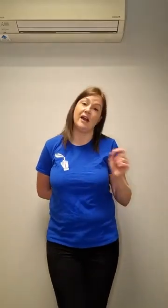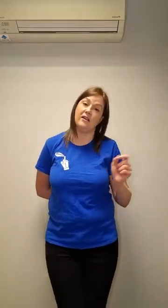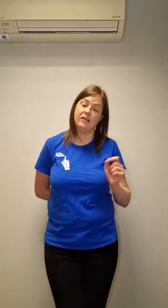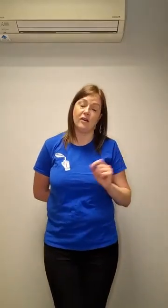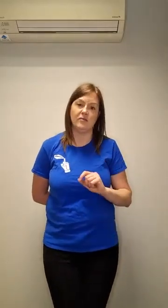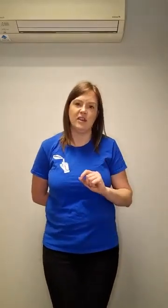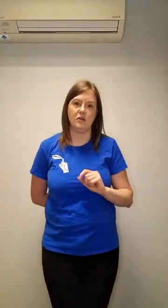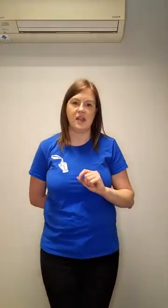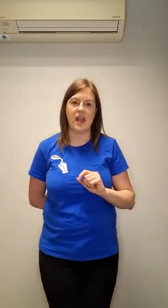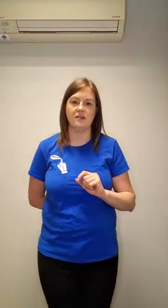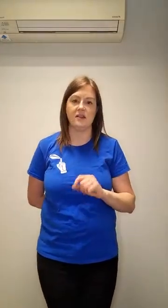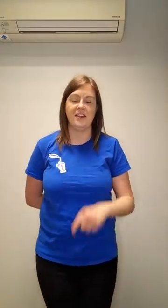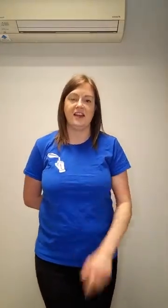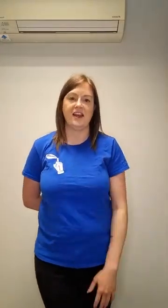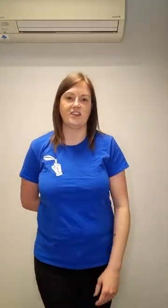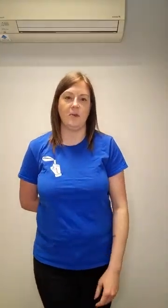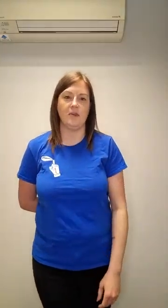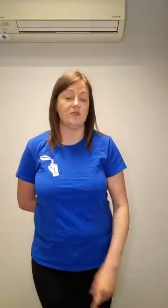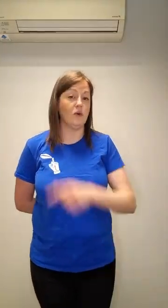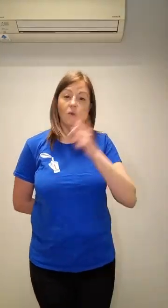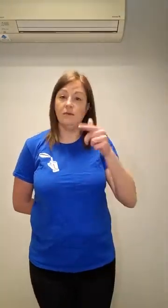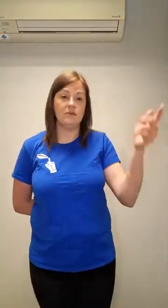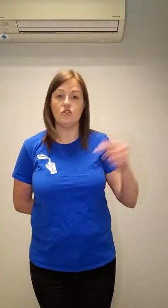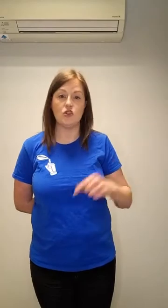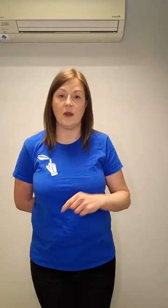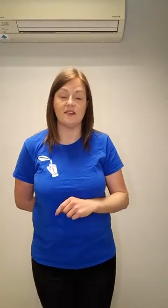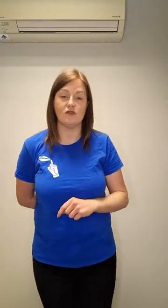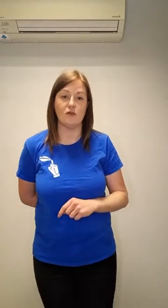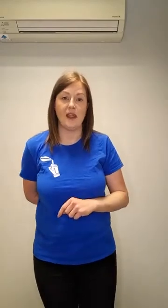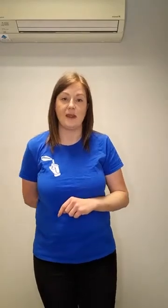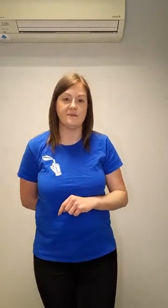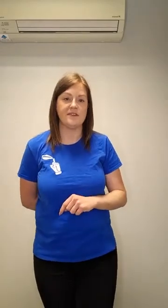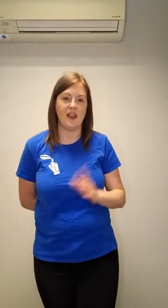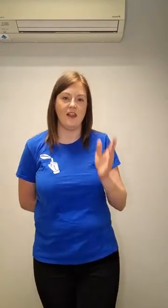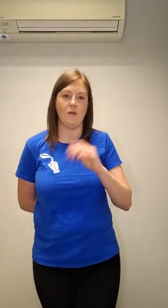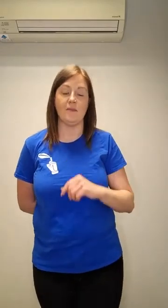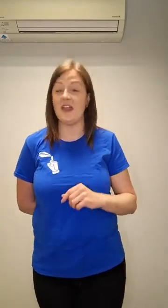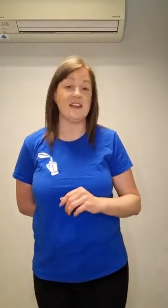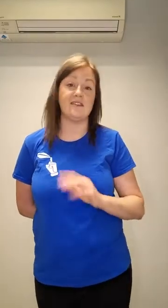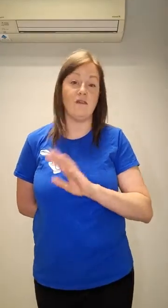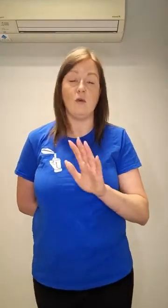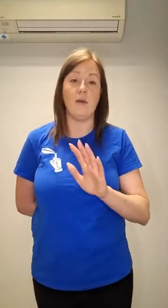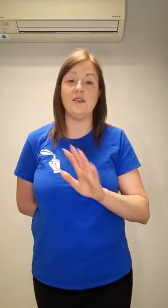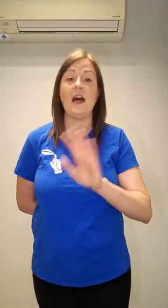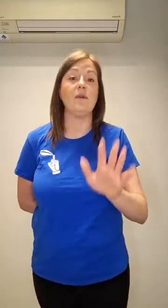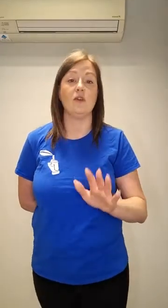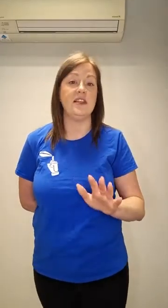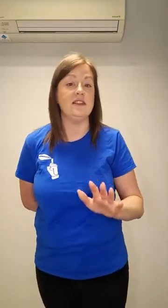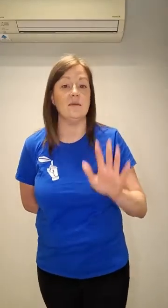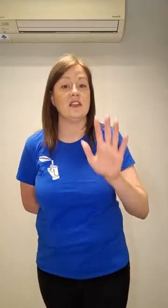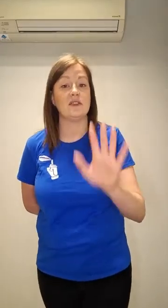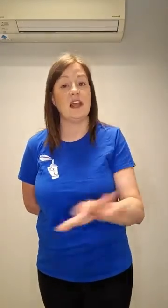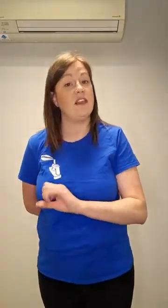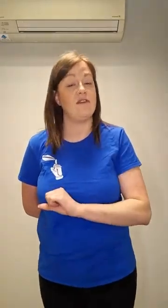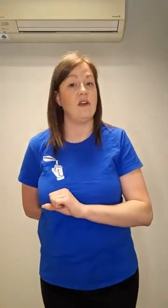back at near the weekend and catch up on those, or join us through the week. Either way. But yes, they're all uploaded, and we're not deleting them, so they'll stay there forever